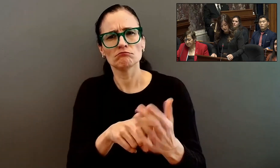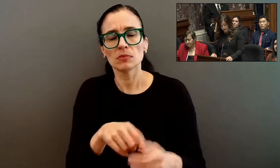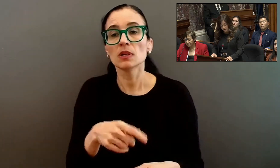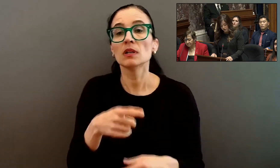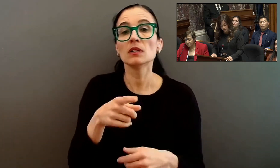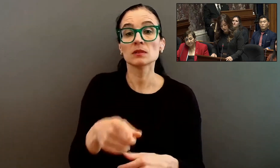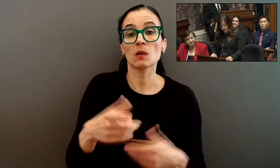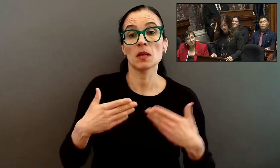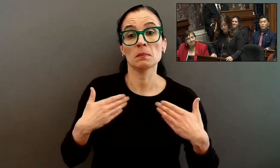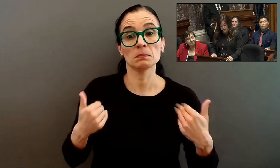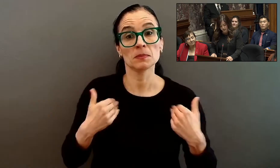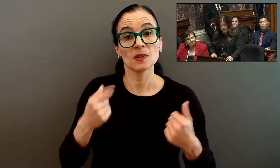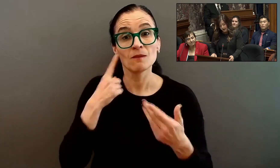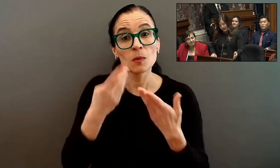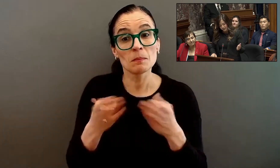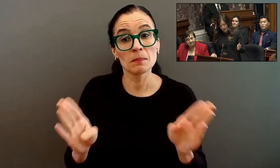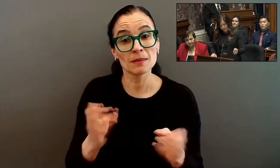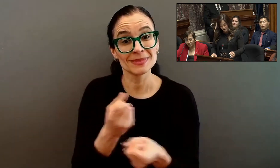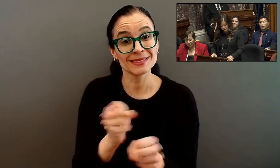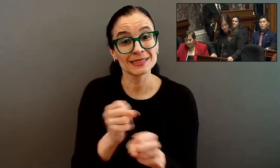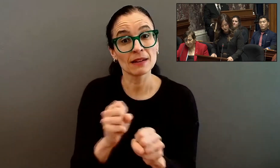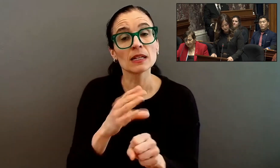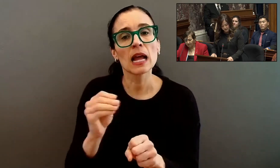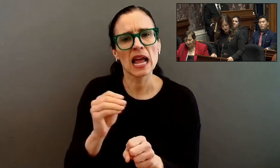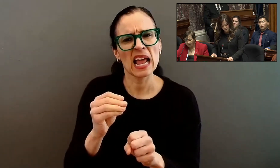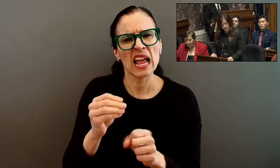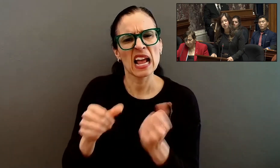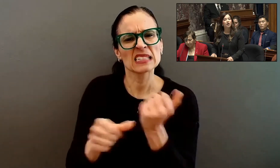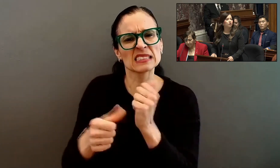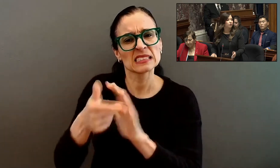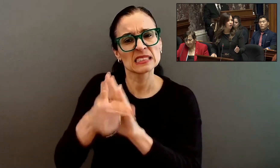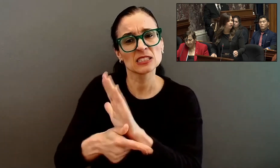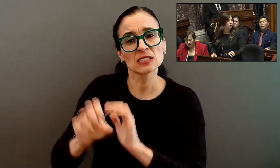Community Safety and Integrated Service, and the MLA for Burnaby